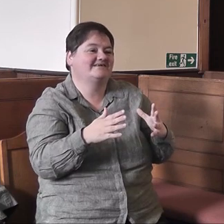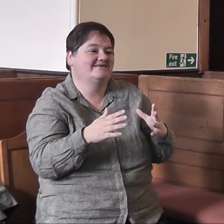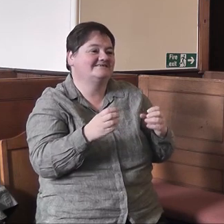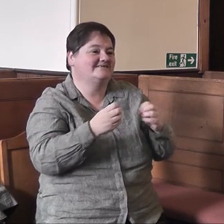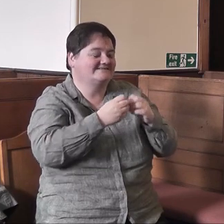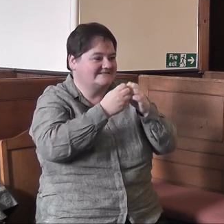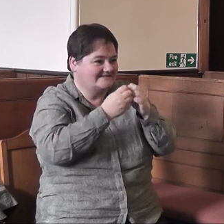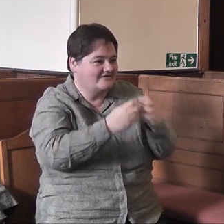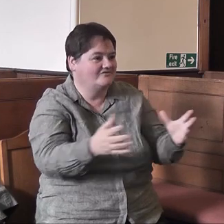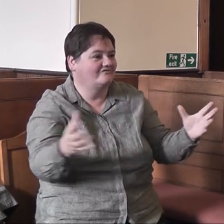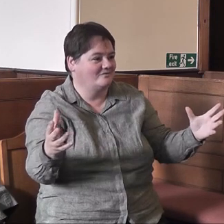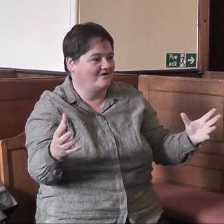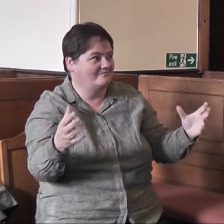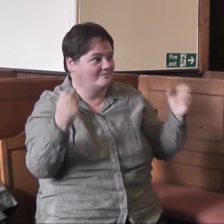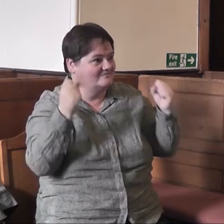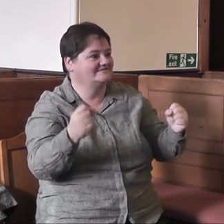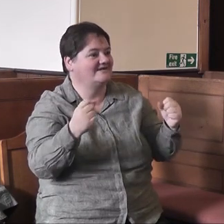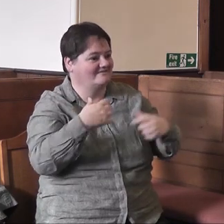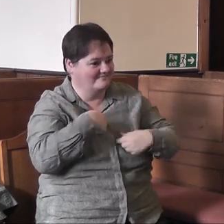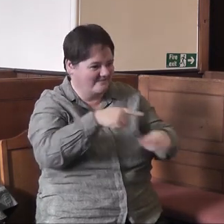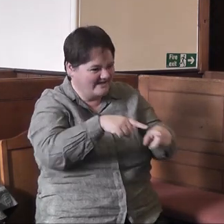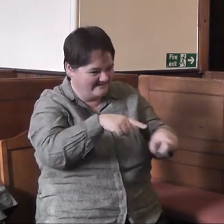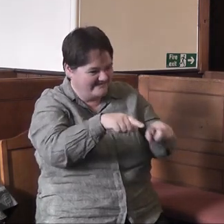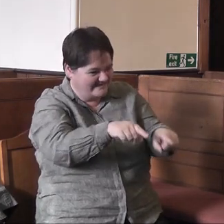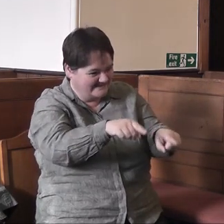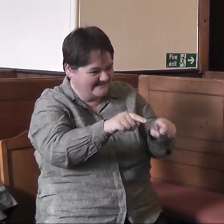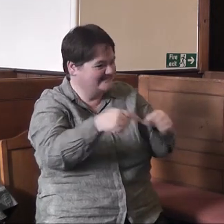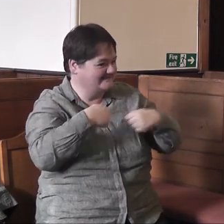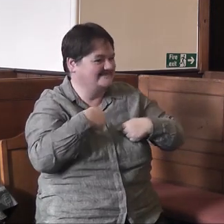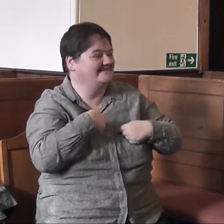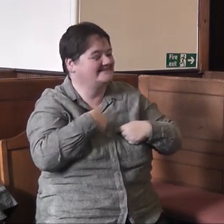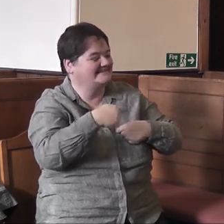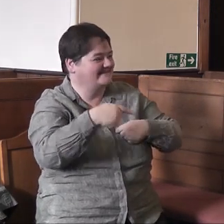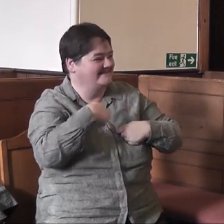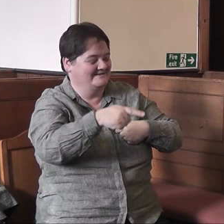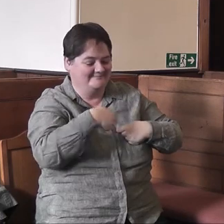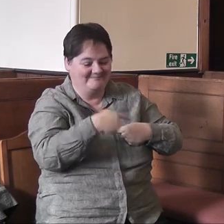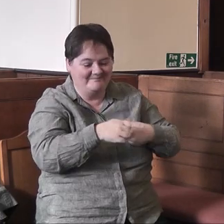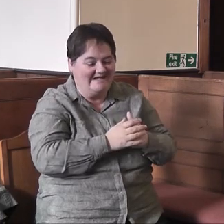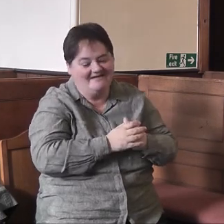so there's a Saviour of the world, but also my, this is mm-hmm. me.